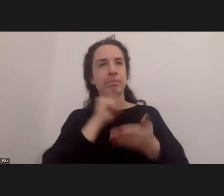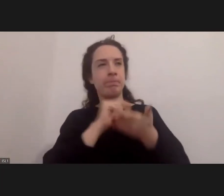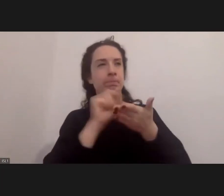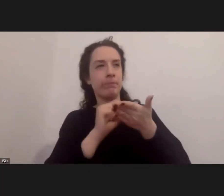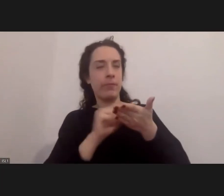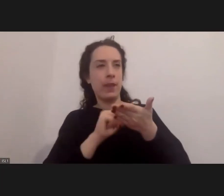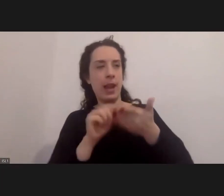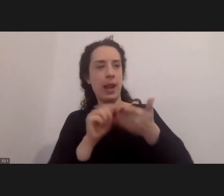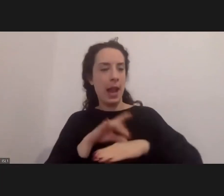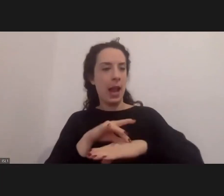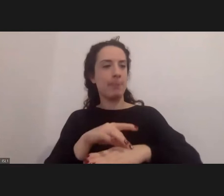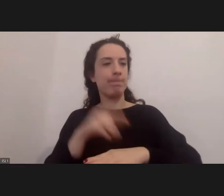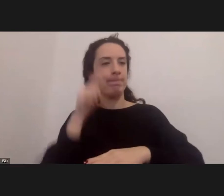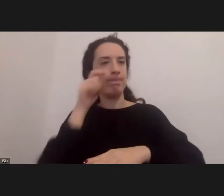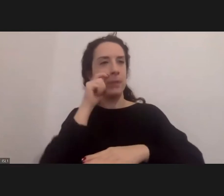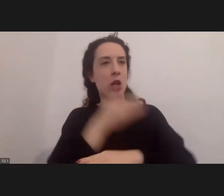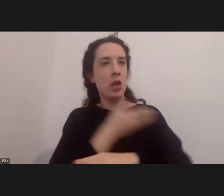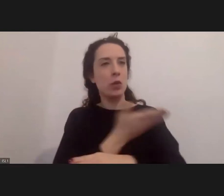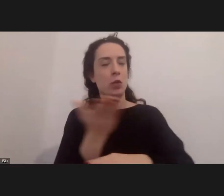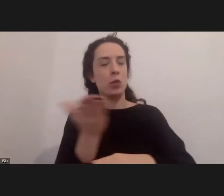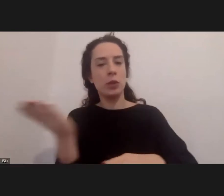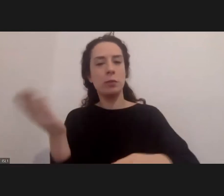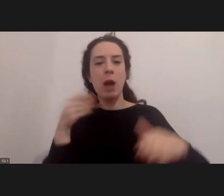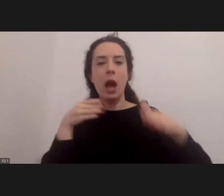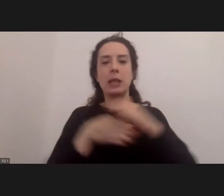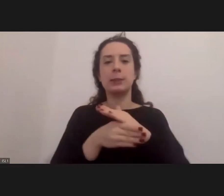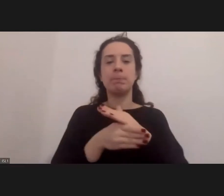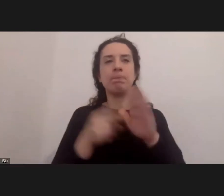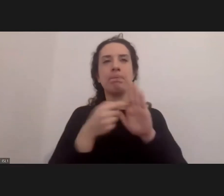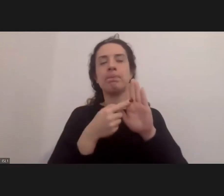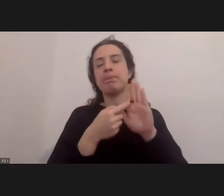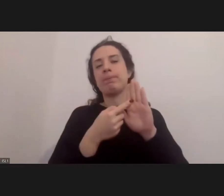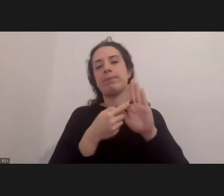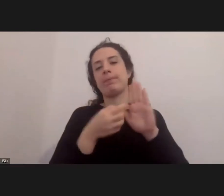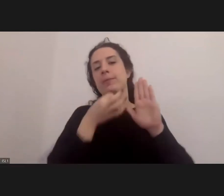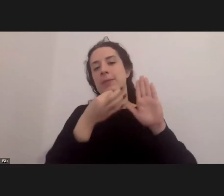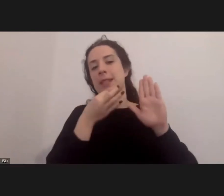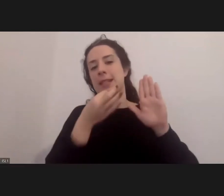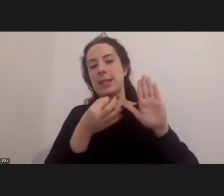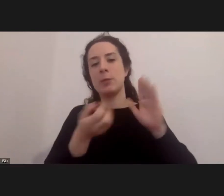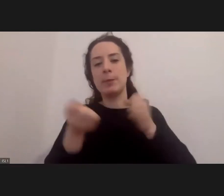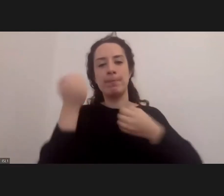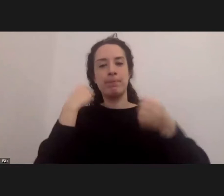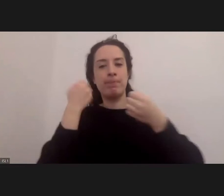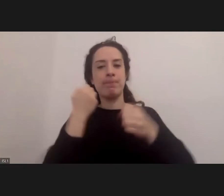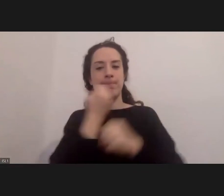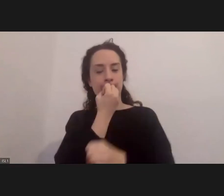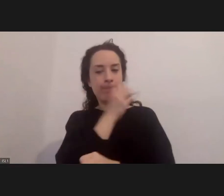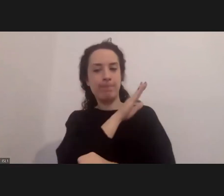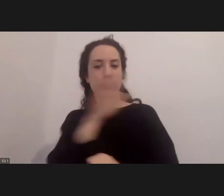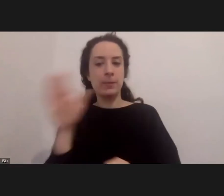tourism using good practices from within the social economy sector. And in